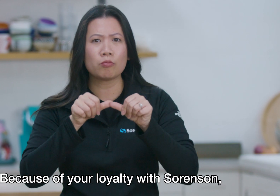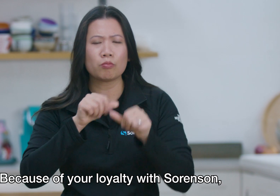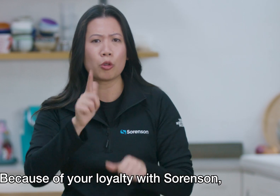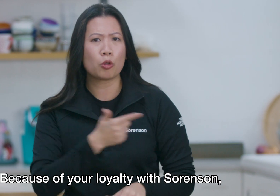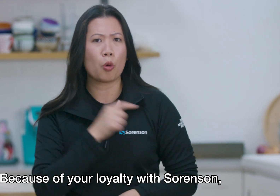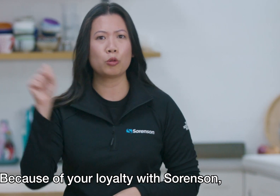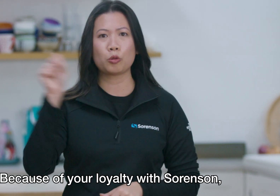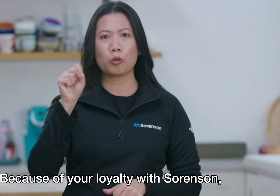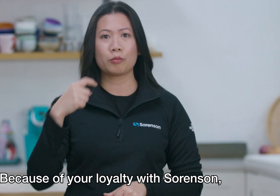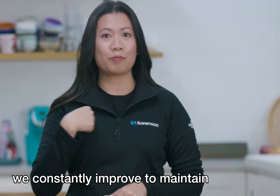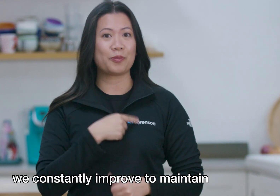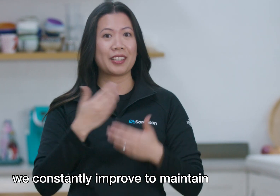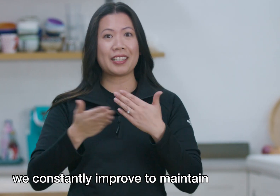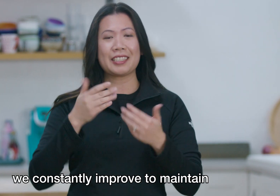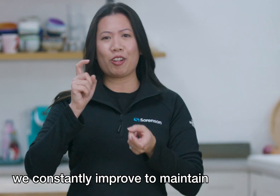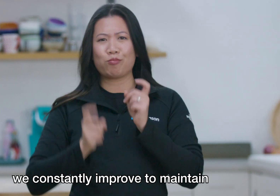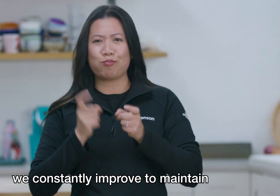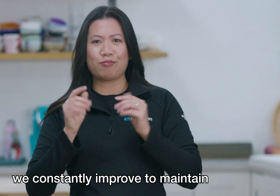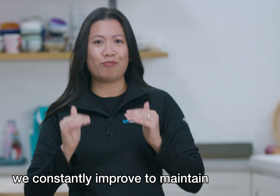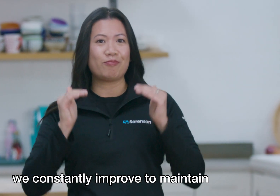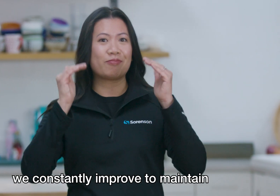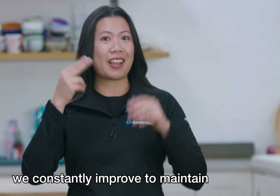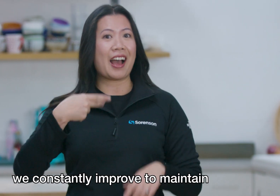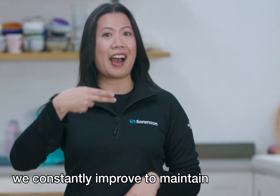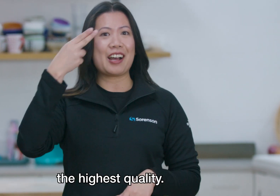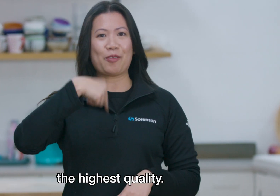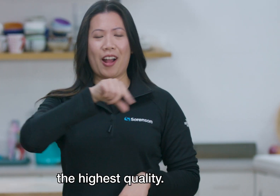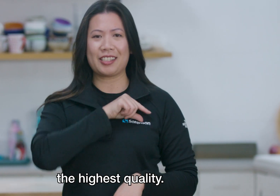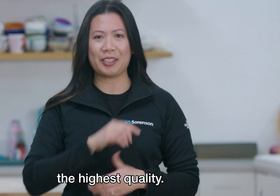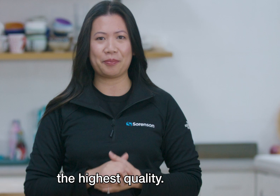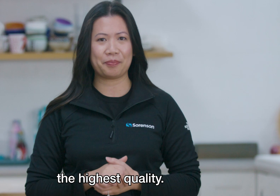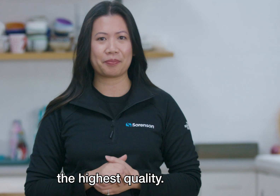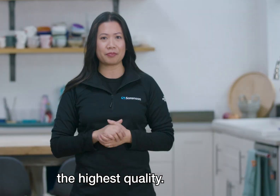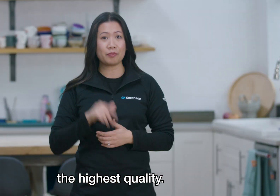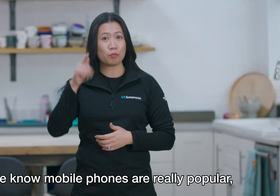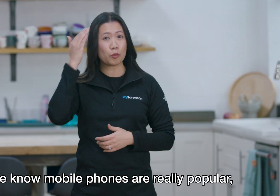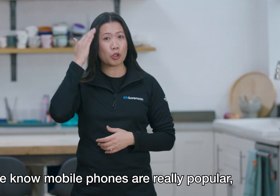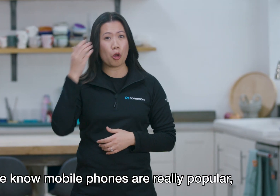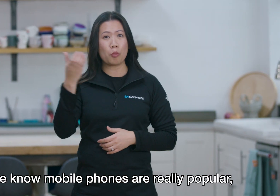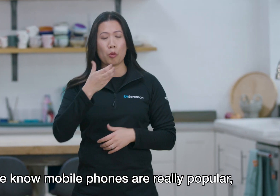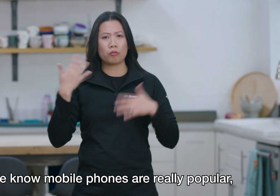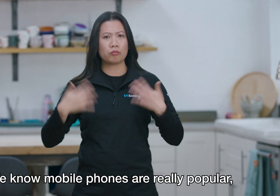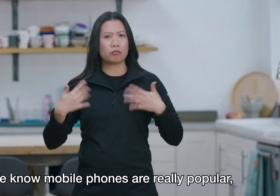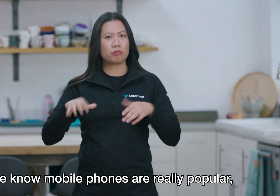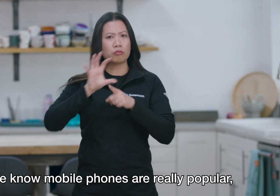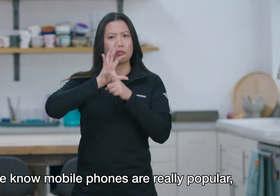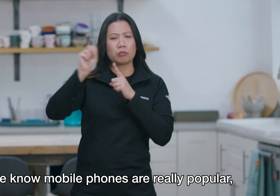Because of your loyalty with Sorenson, we constantly improve to maintain the highest quality. We know mobile phones are really